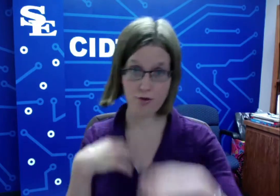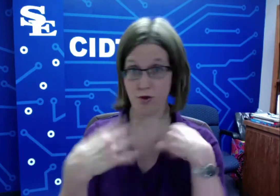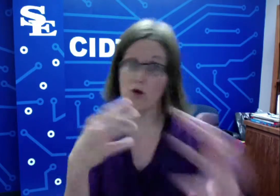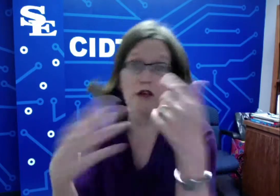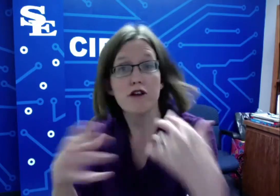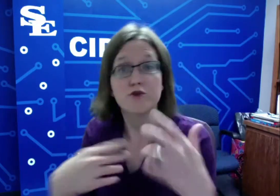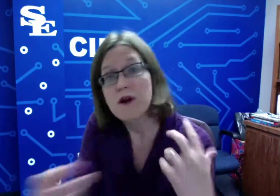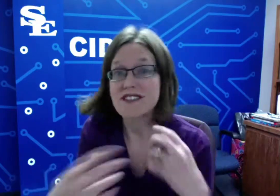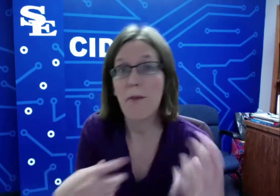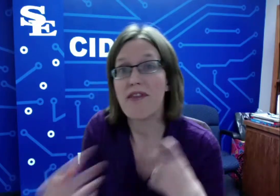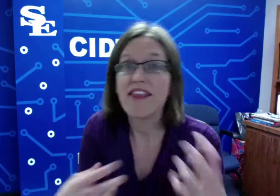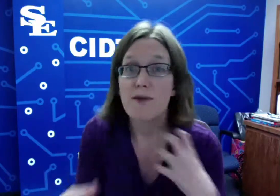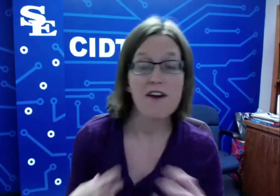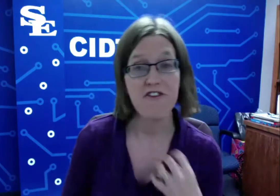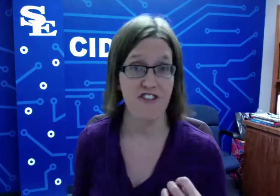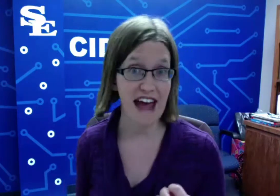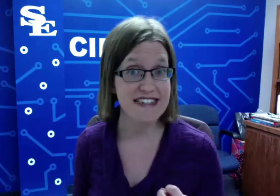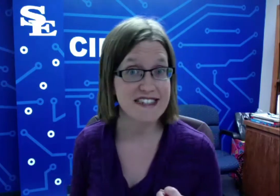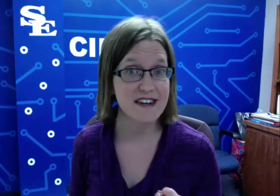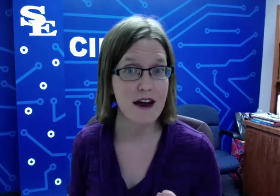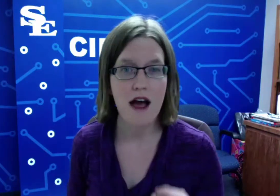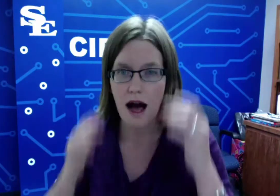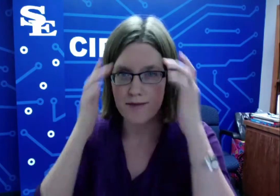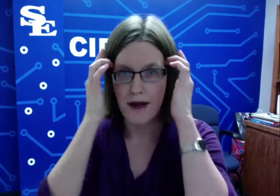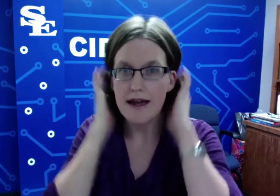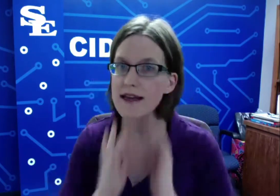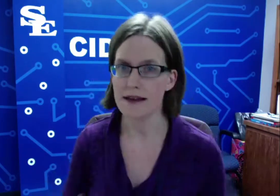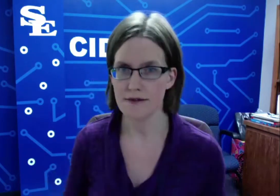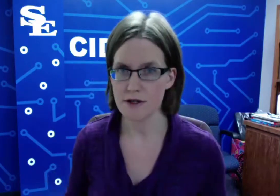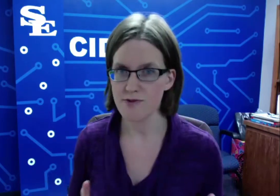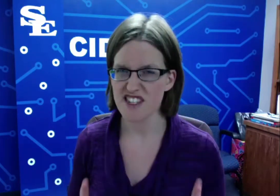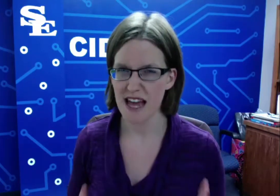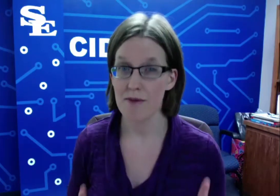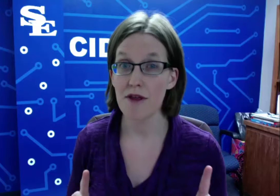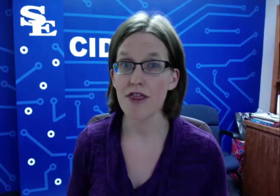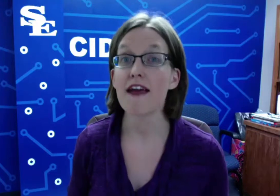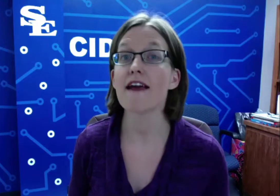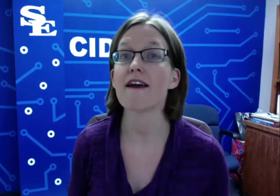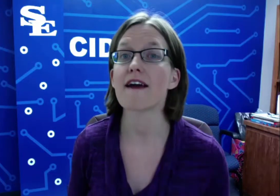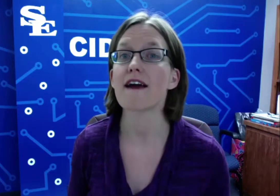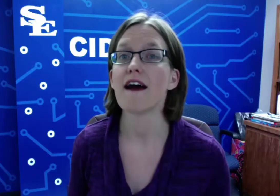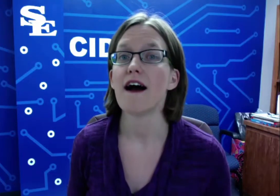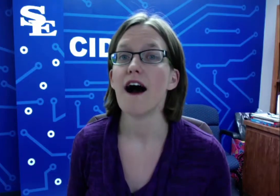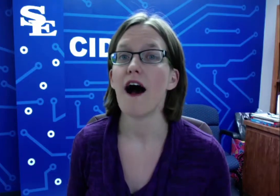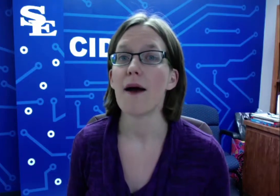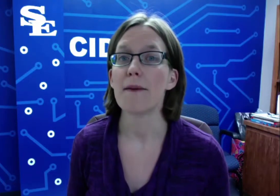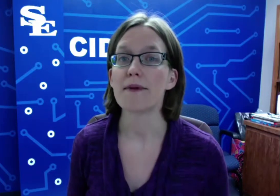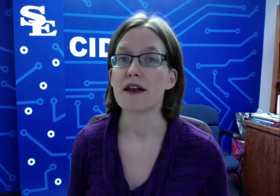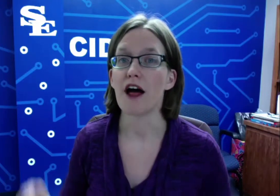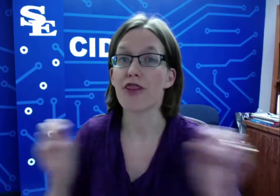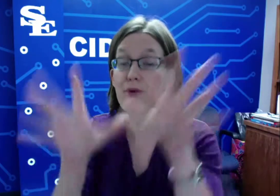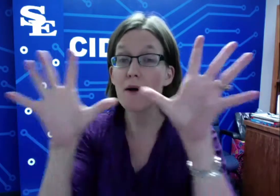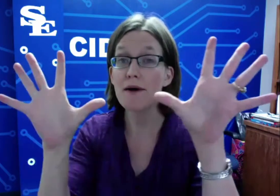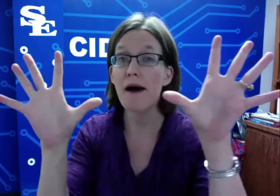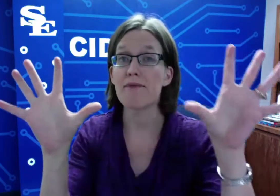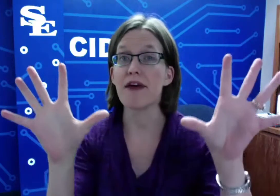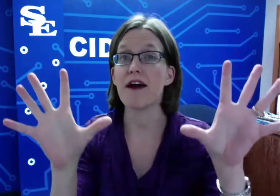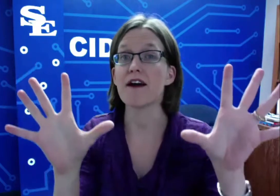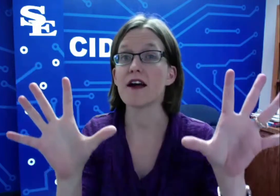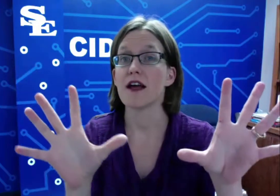throw those words up a little bit faster. I'm not going to give you as much time to think. I'm going to throw them up there